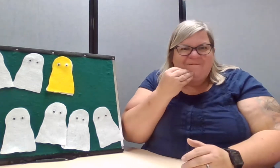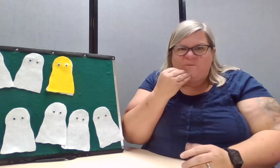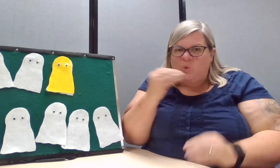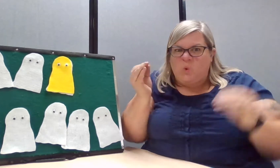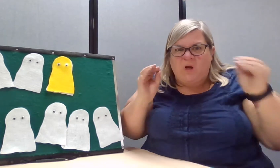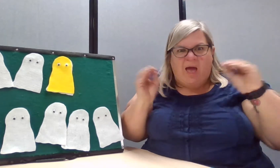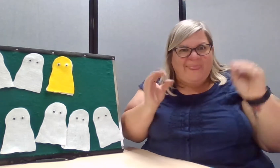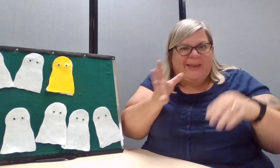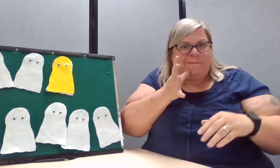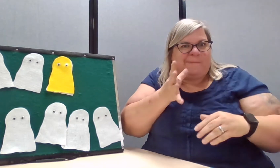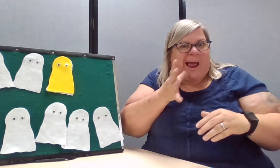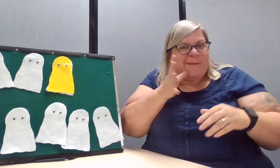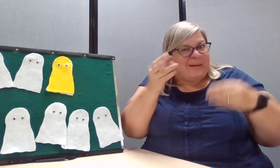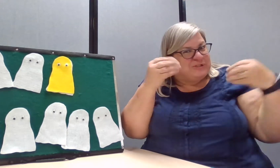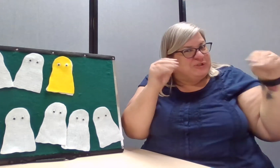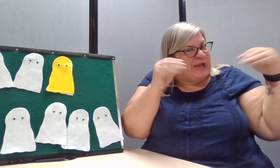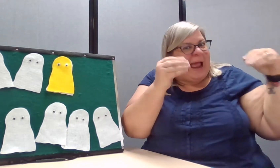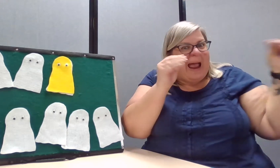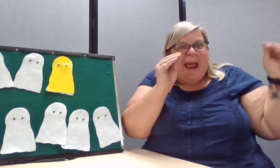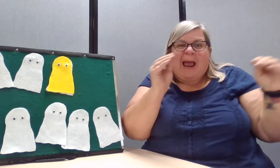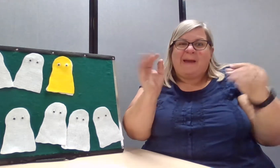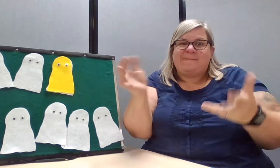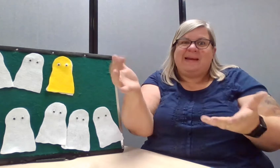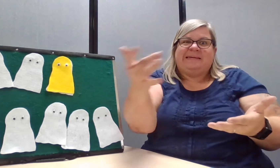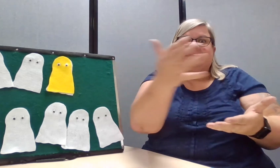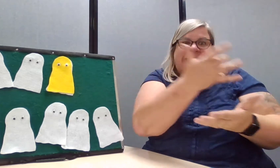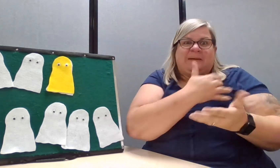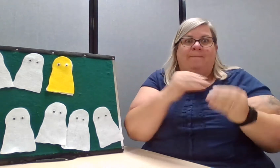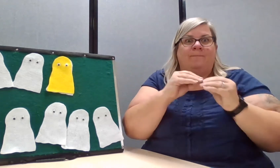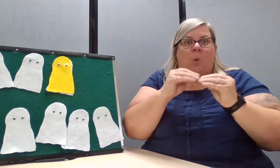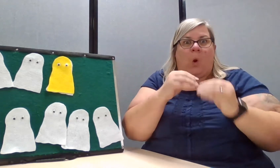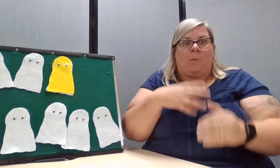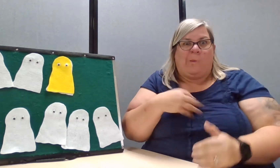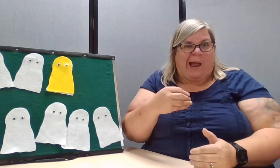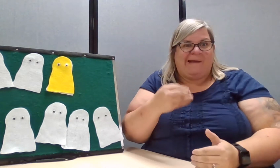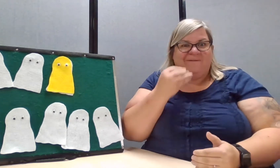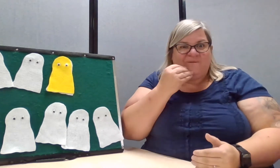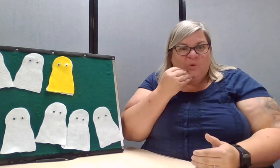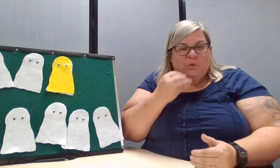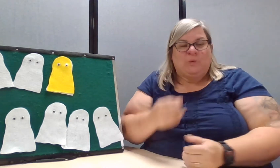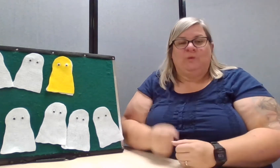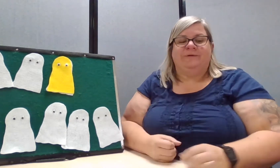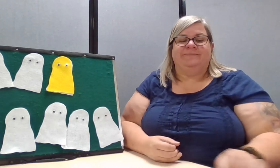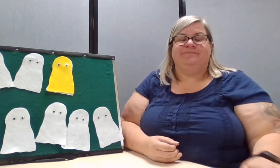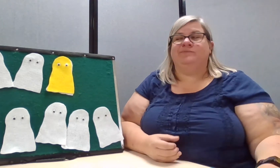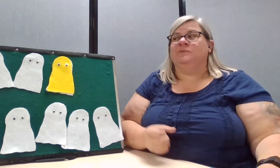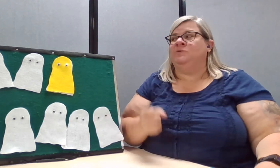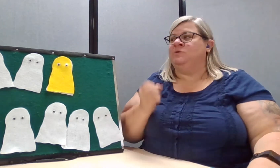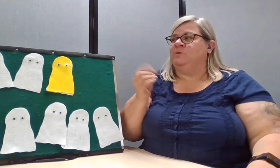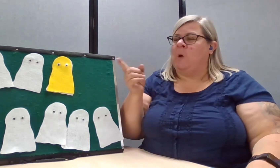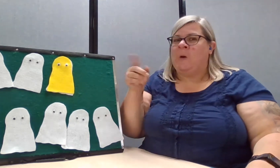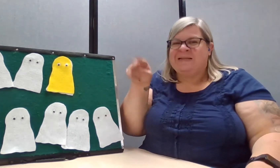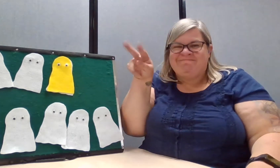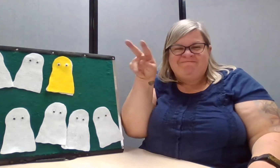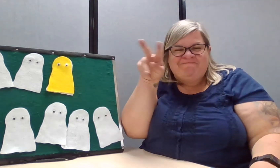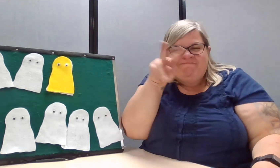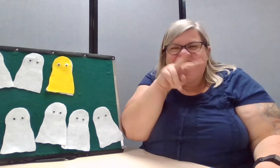too. We don't have anything in the house that is food that is white, so I'll find something to